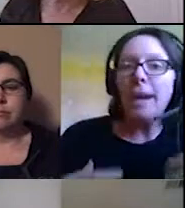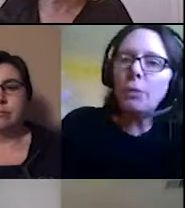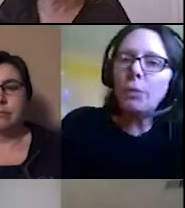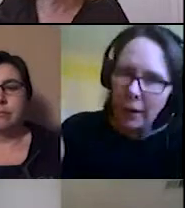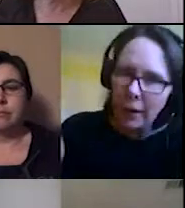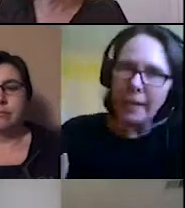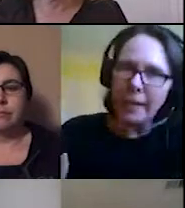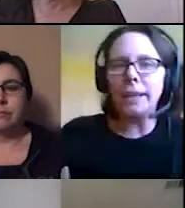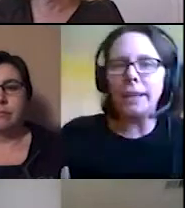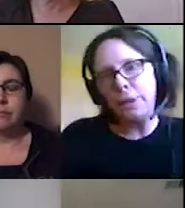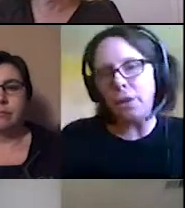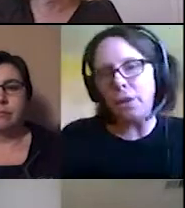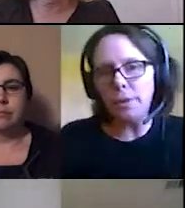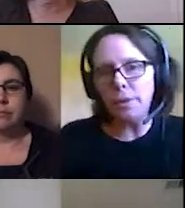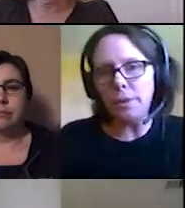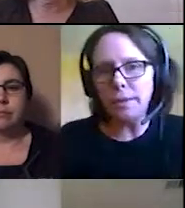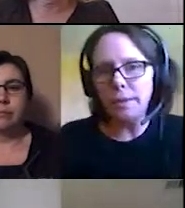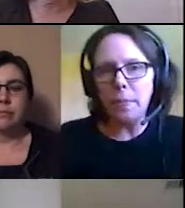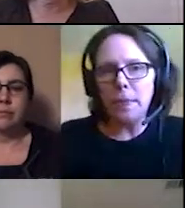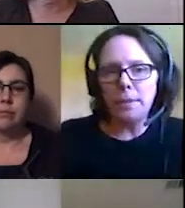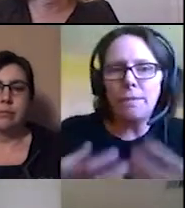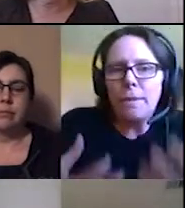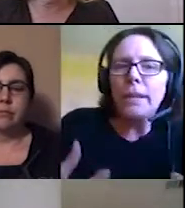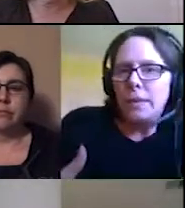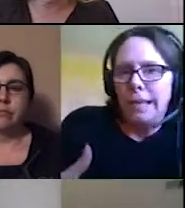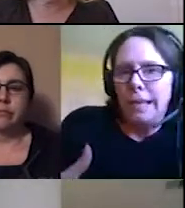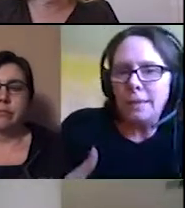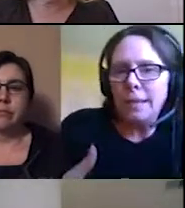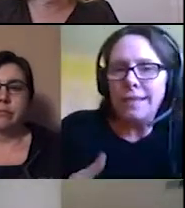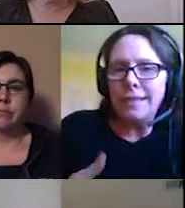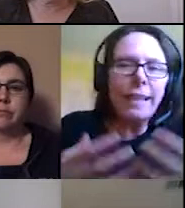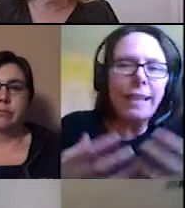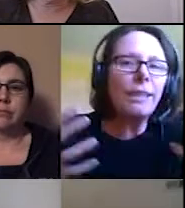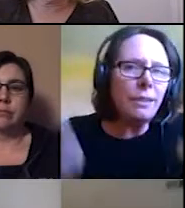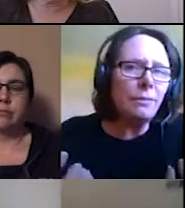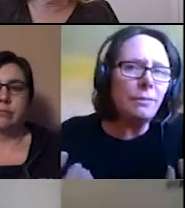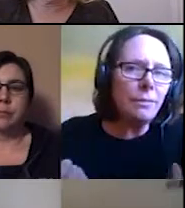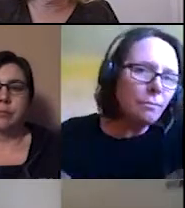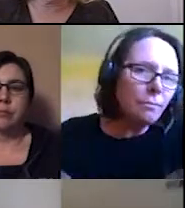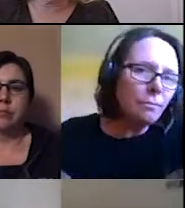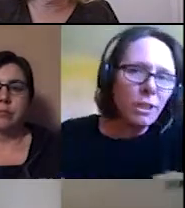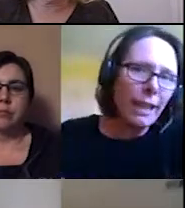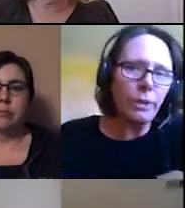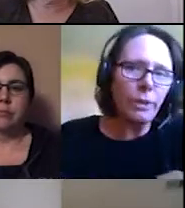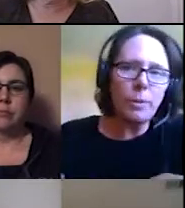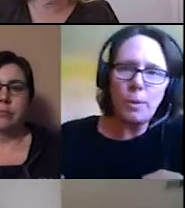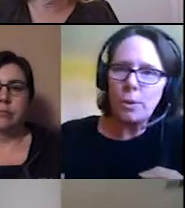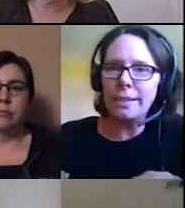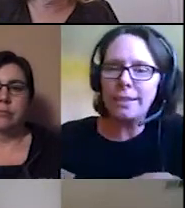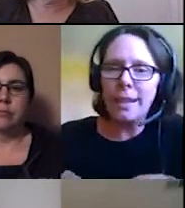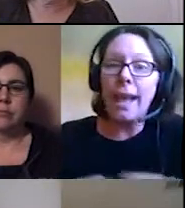vocabulary, and we're adding keyword sign on top of that. So the value of these activities is actually in the rich